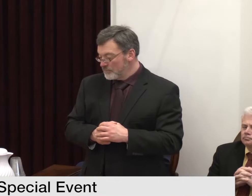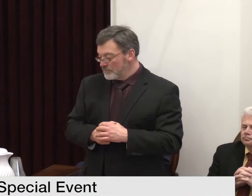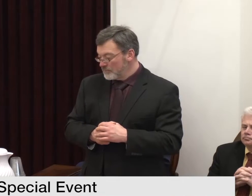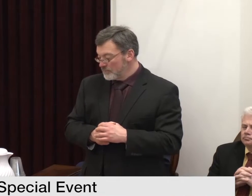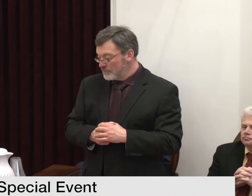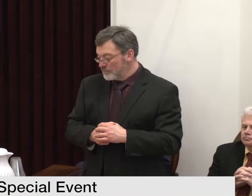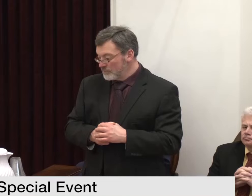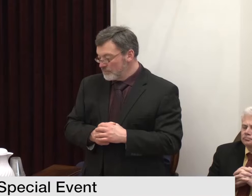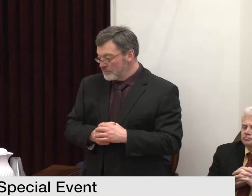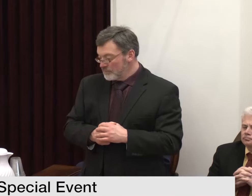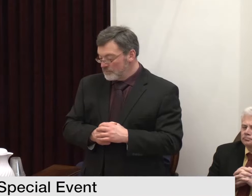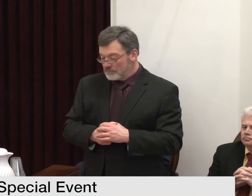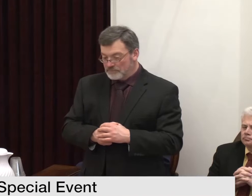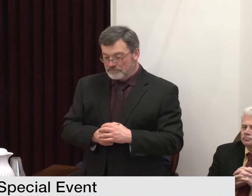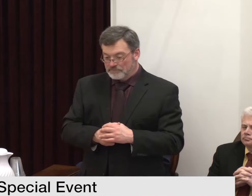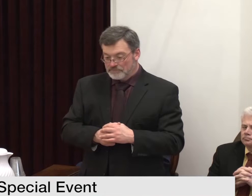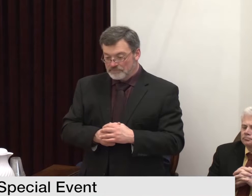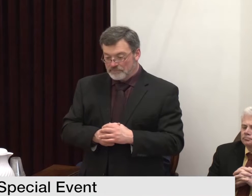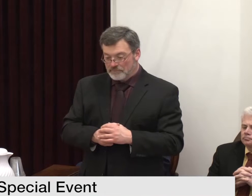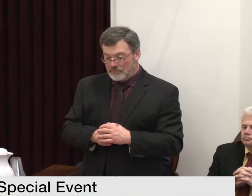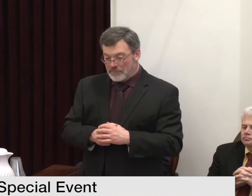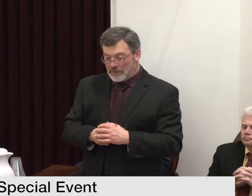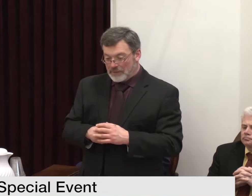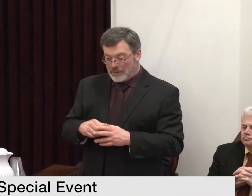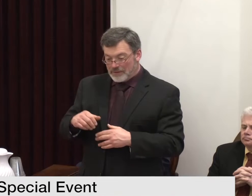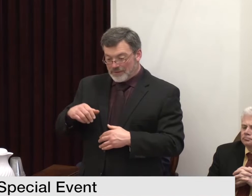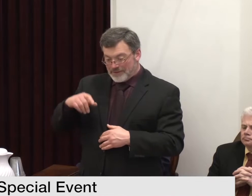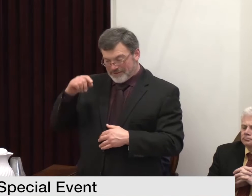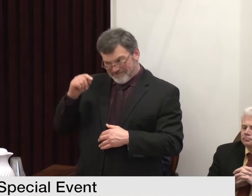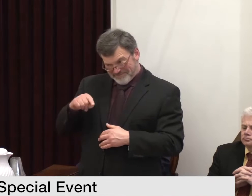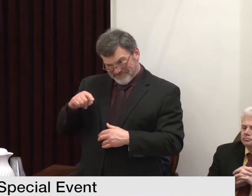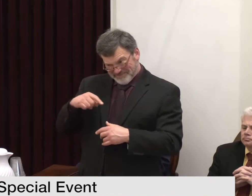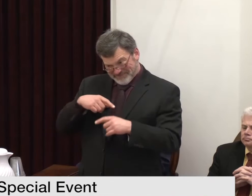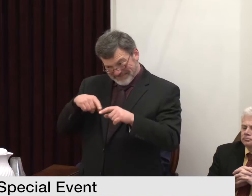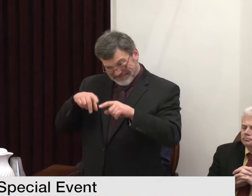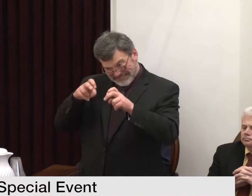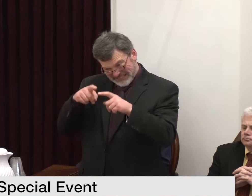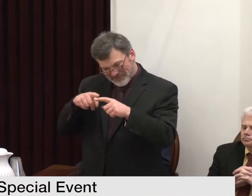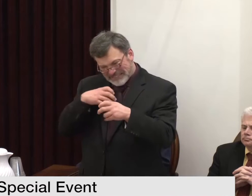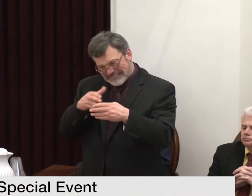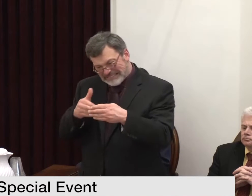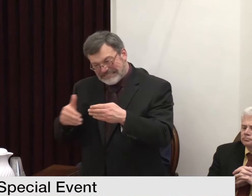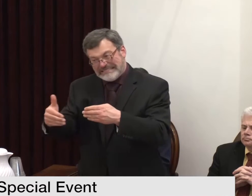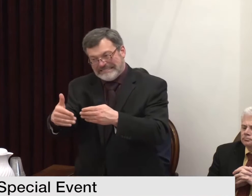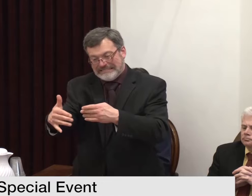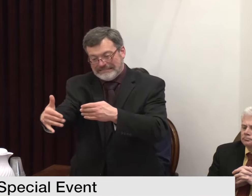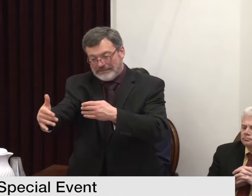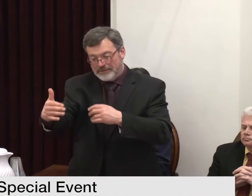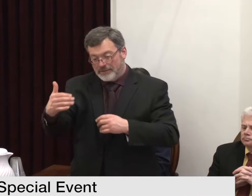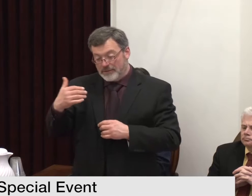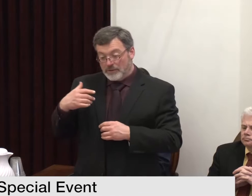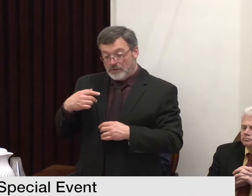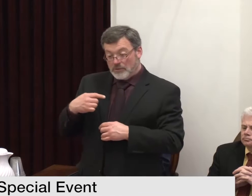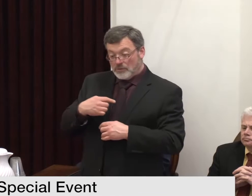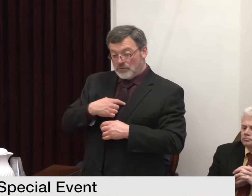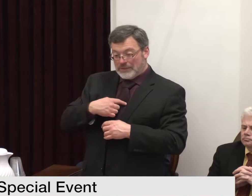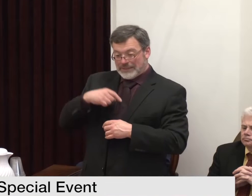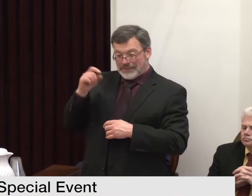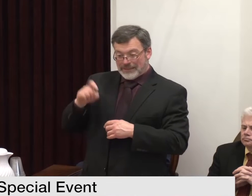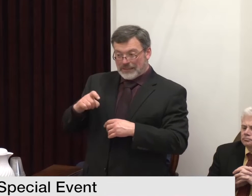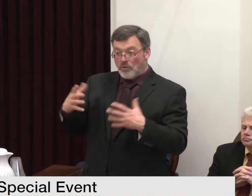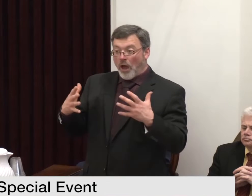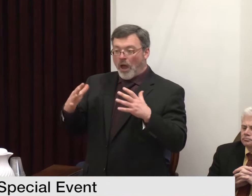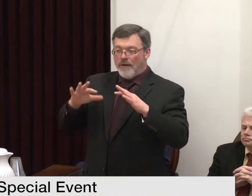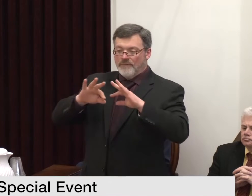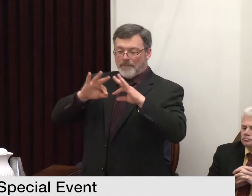To really get ahead of these issues and so many others, we need to give more families and young people the security and